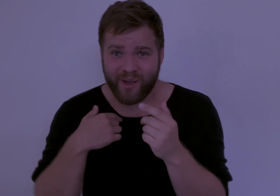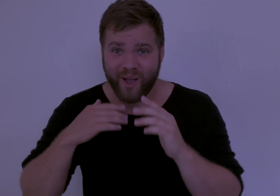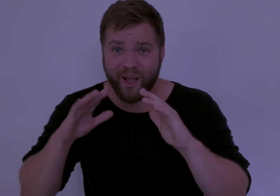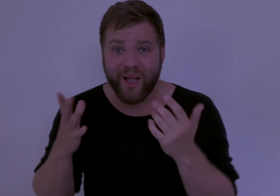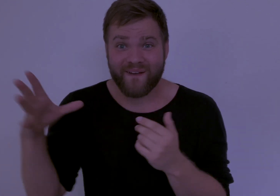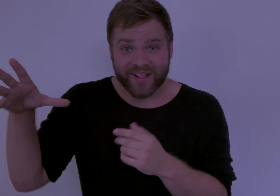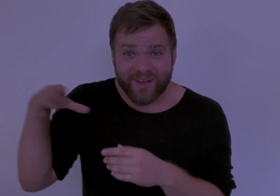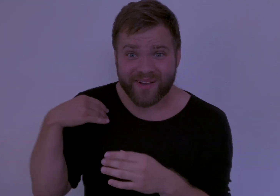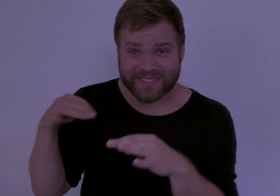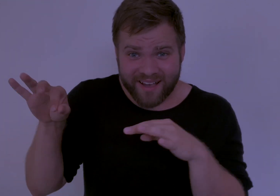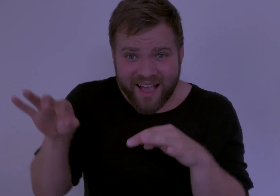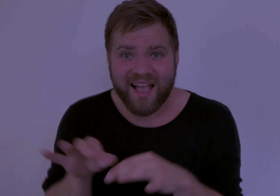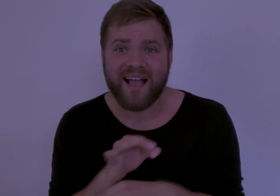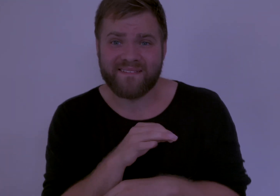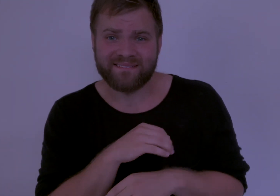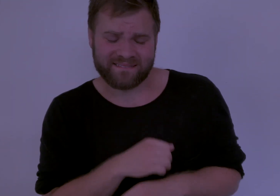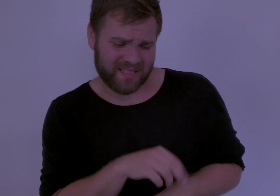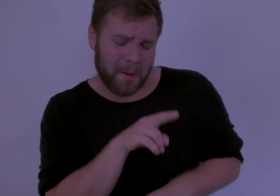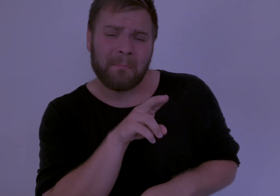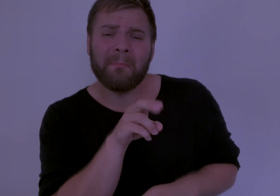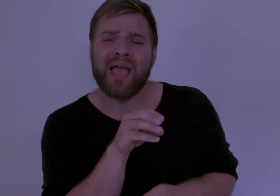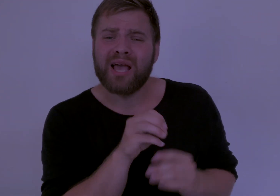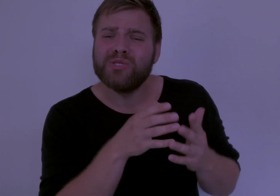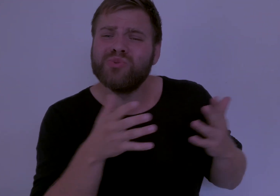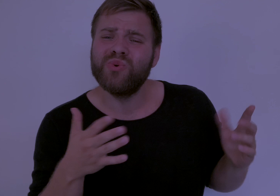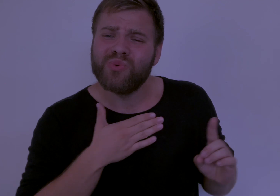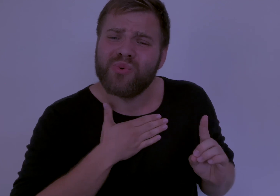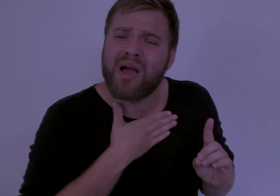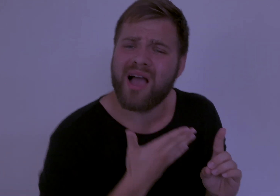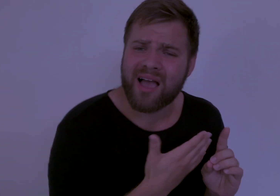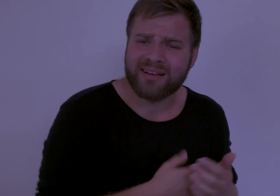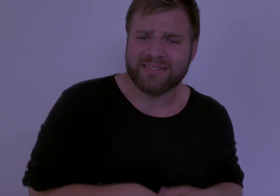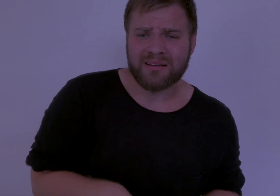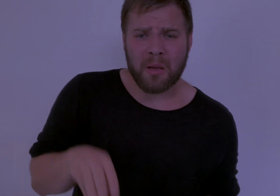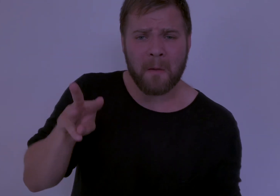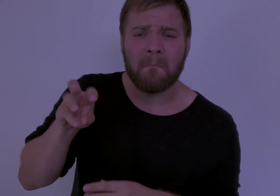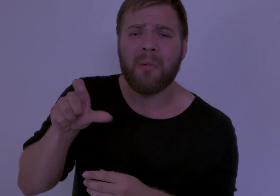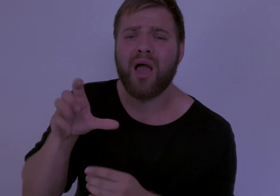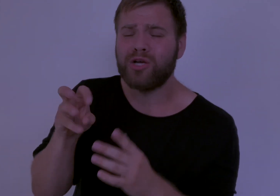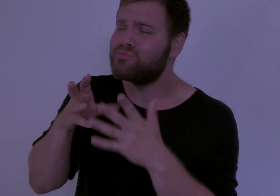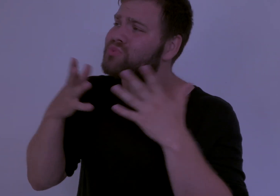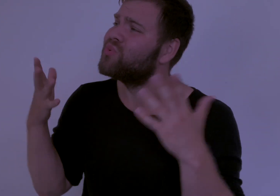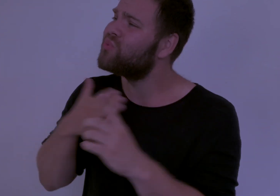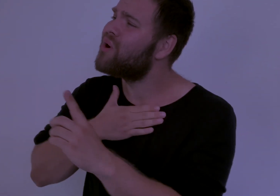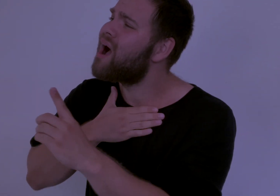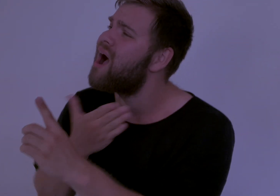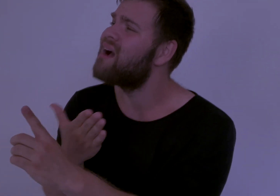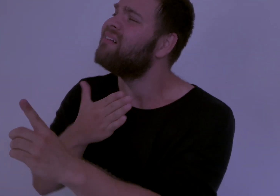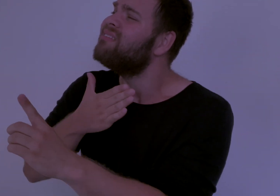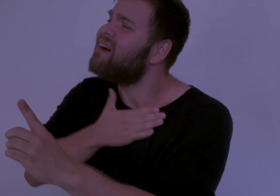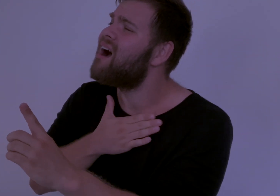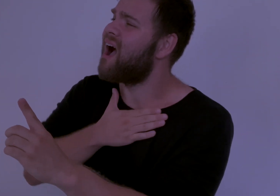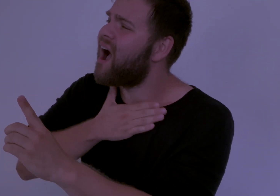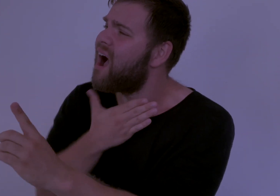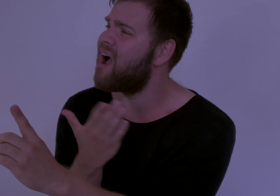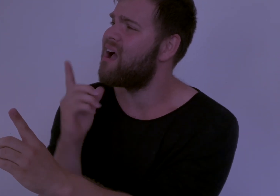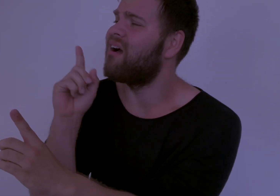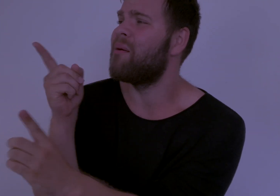laugh. Even almost got married, and for Pete I'm so thankful. Wish I could say thank you to Malcolm, cause he was